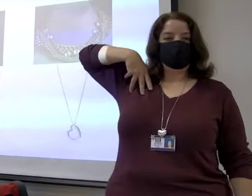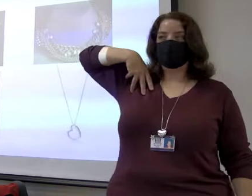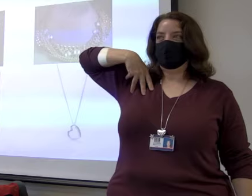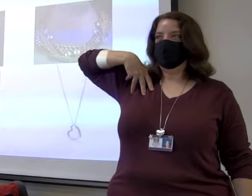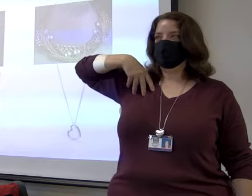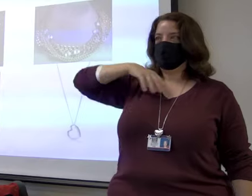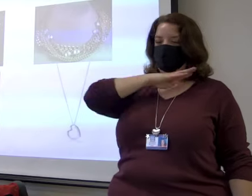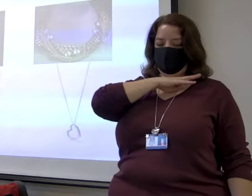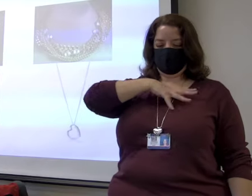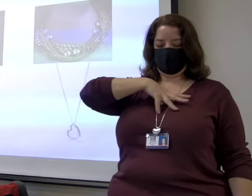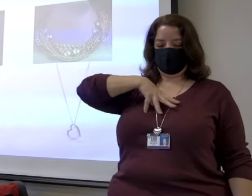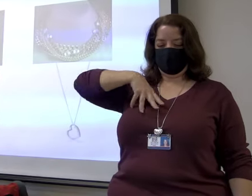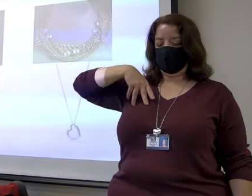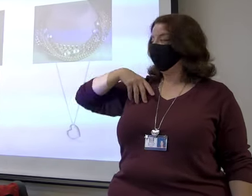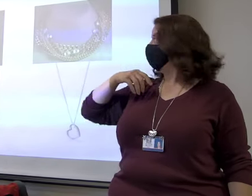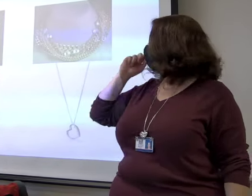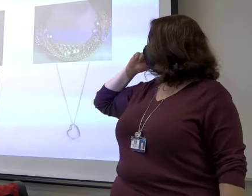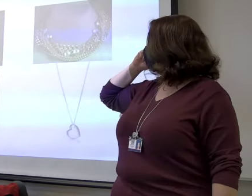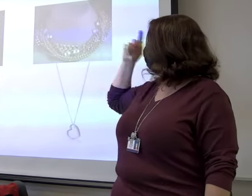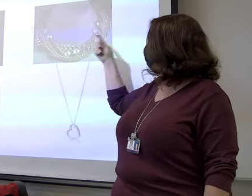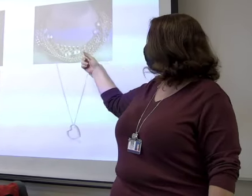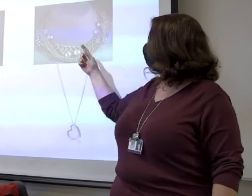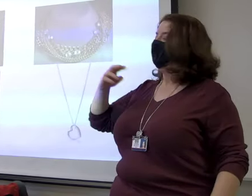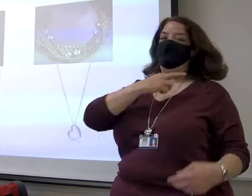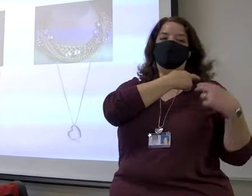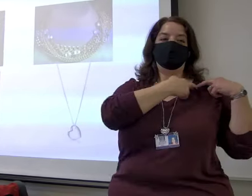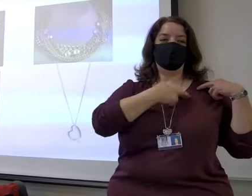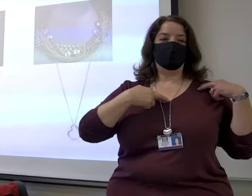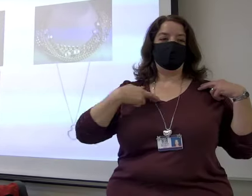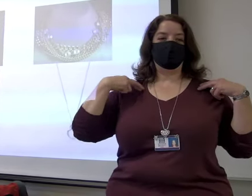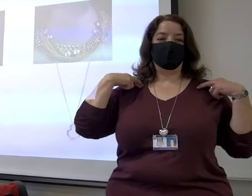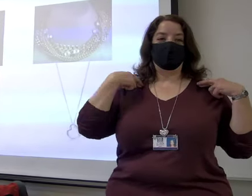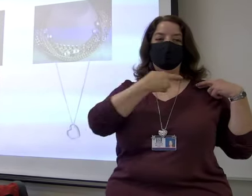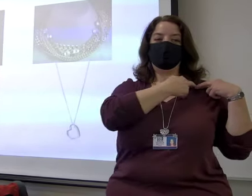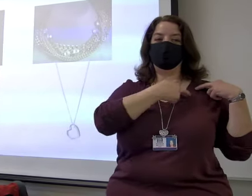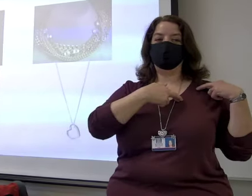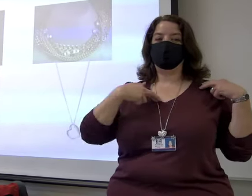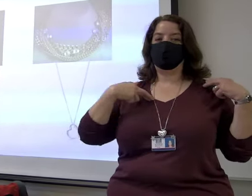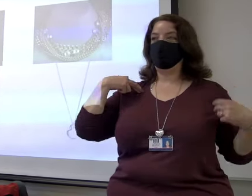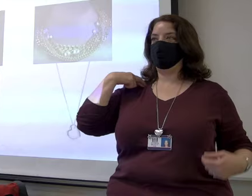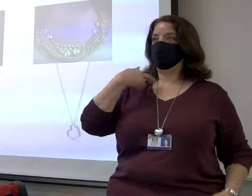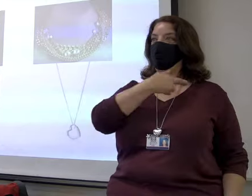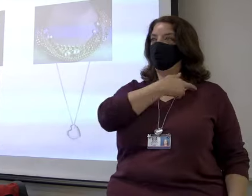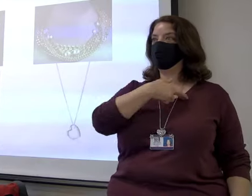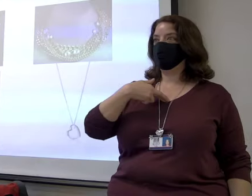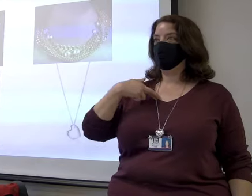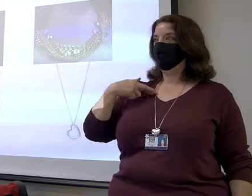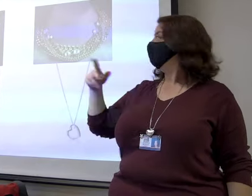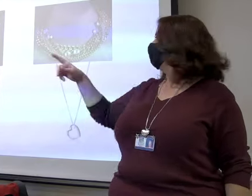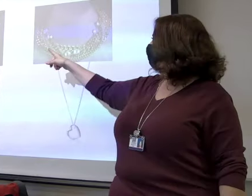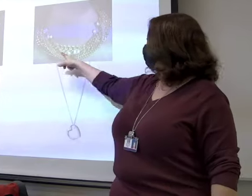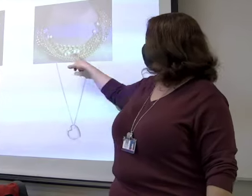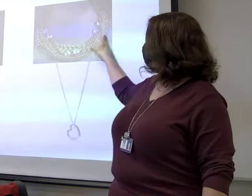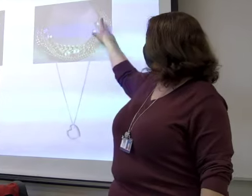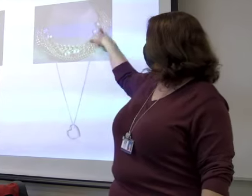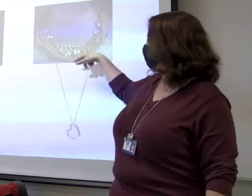right? It's got all the stuff hanging out, all that turquoise hanging down. This one's a bunch of braids, so I might use R's, right? Because it's big, the way it's big,